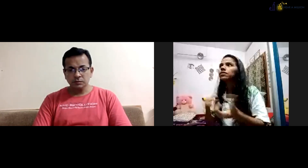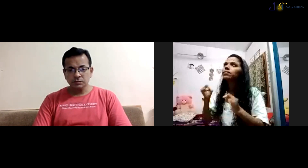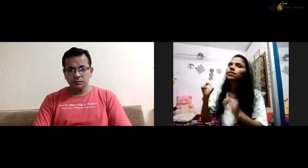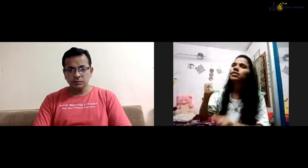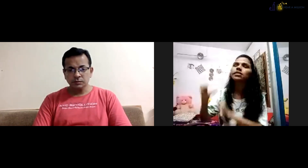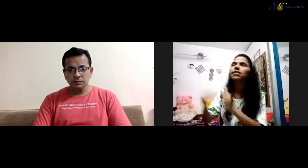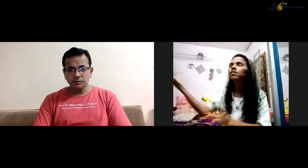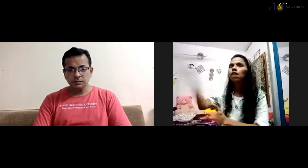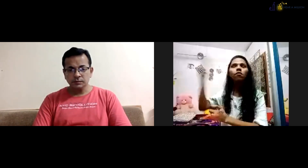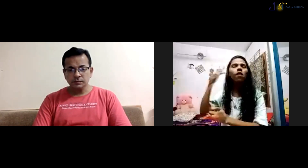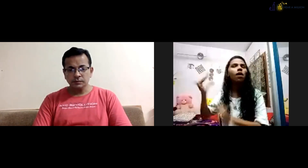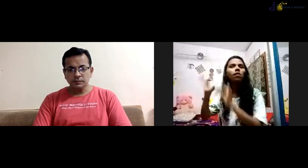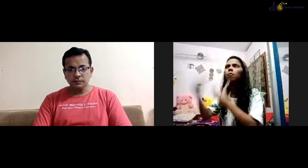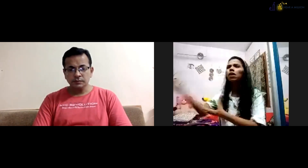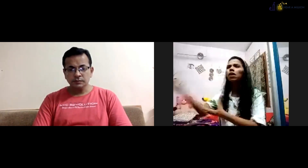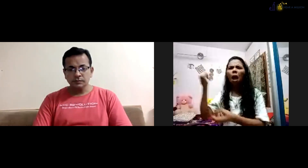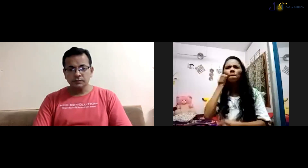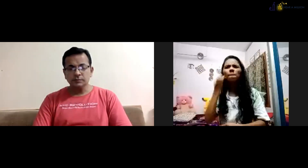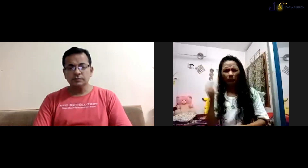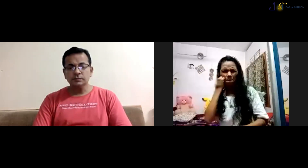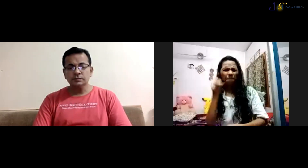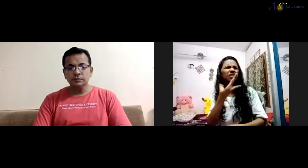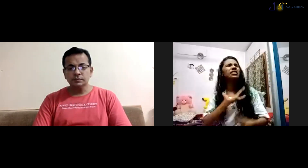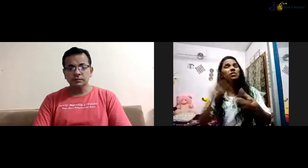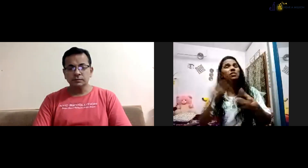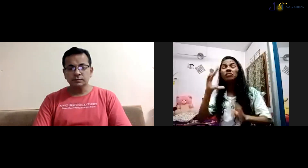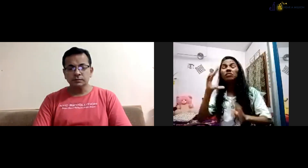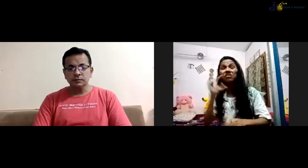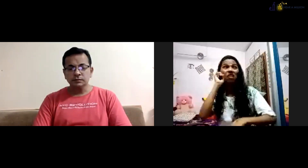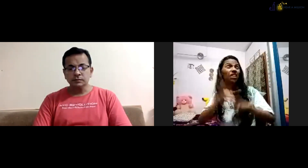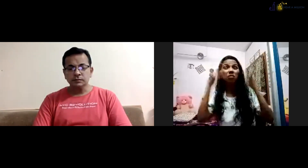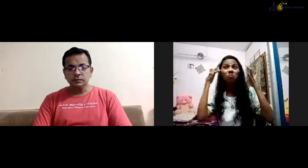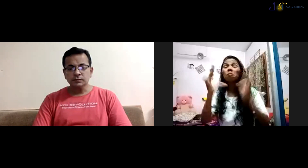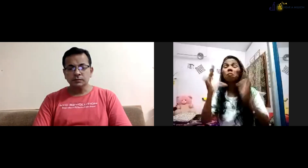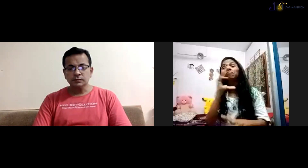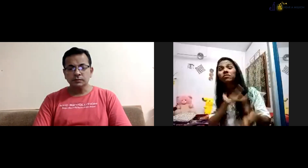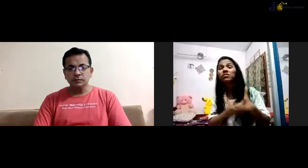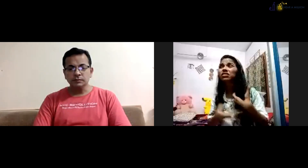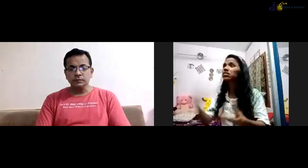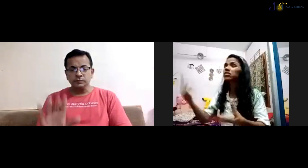I've been asking my family, I may fall down if I would go. My legs